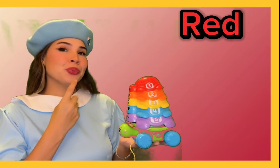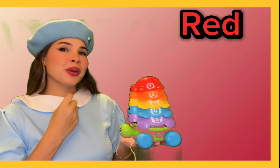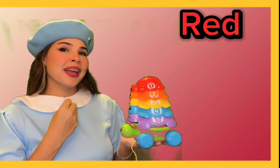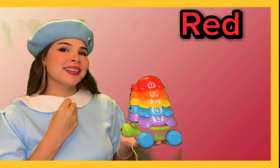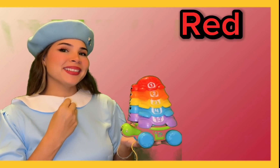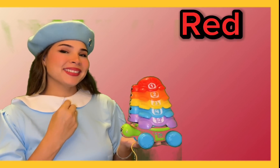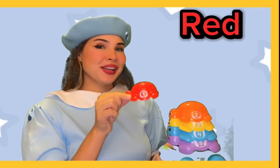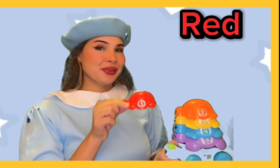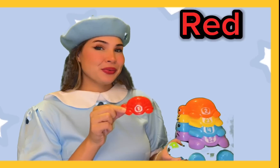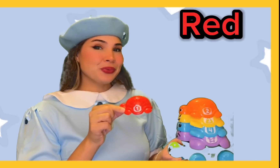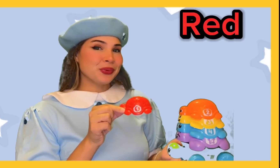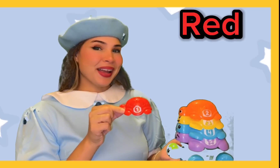Red. Red.